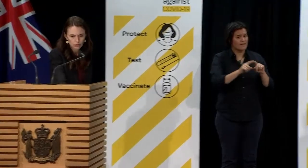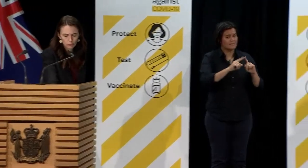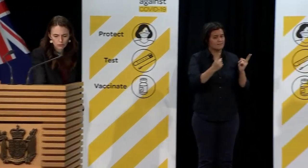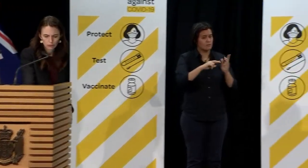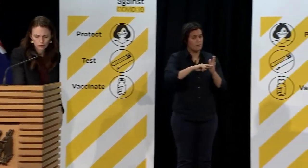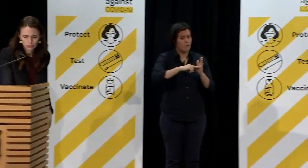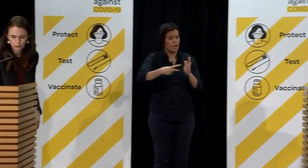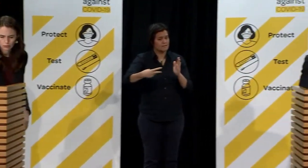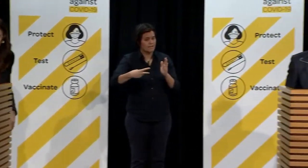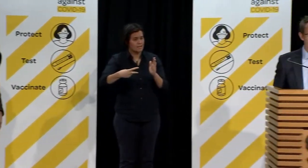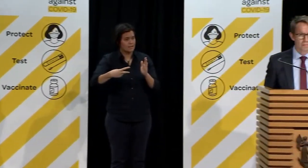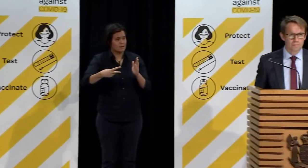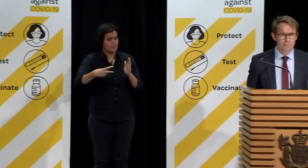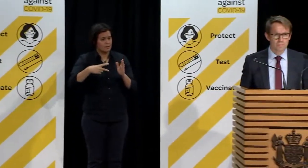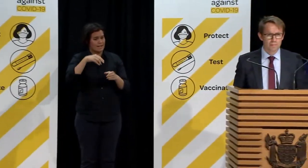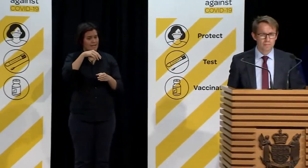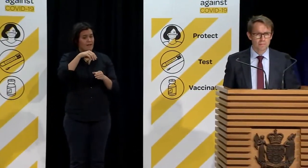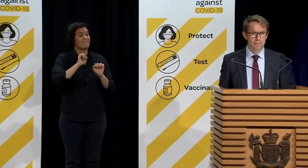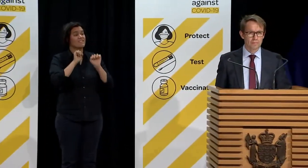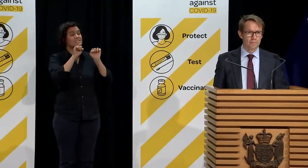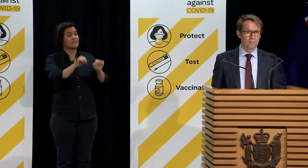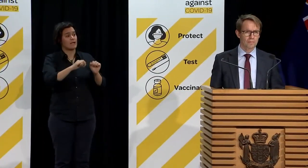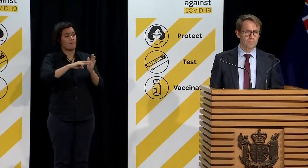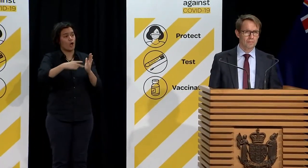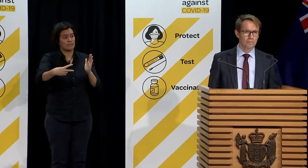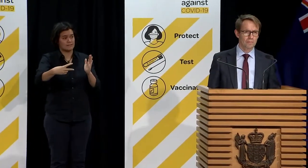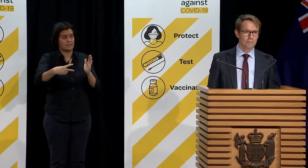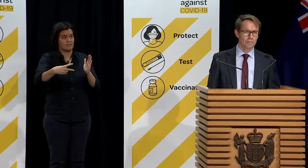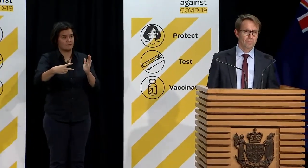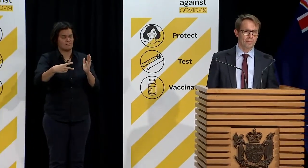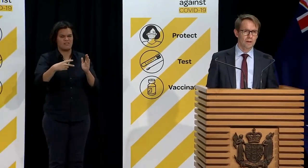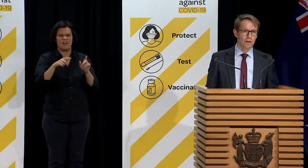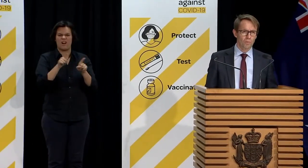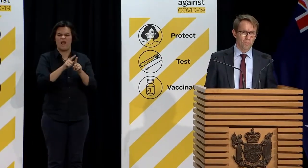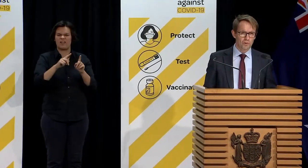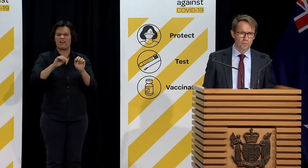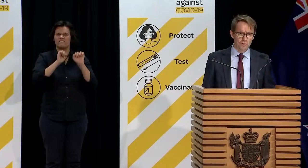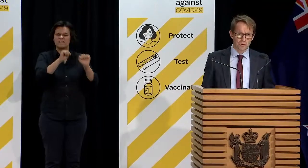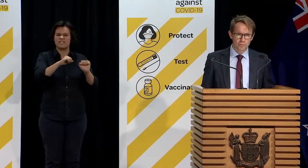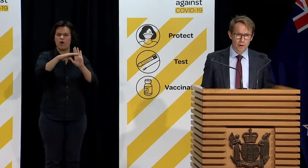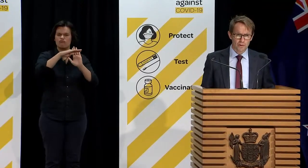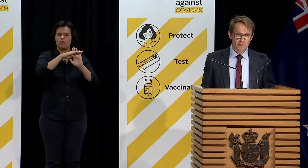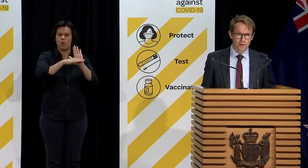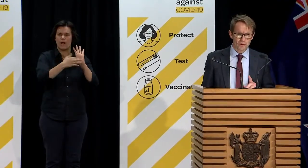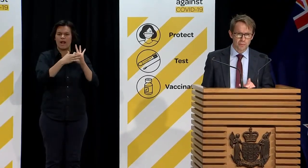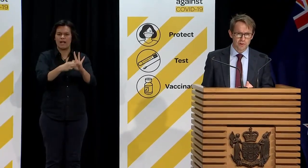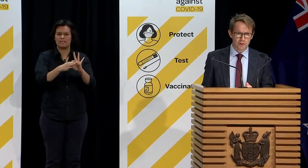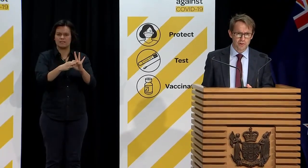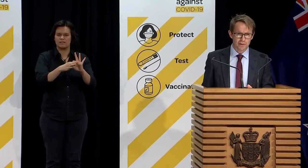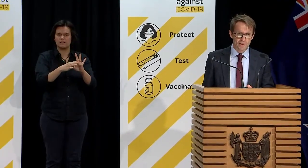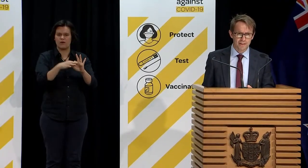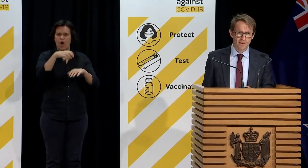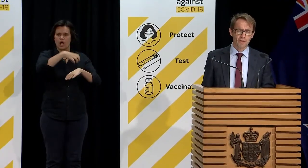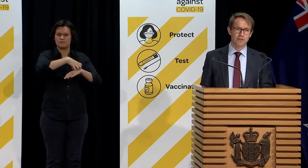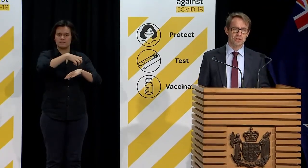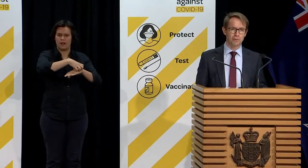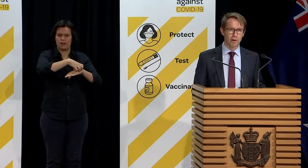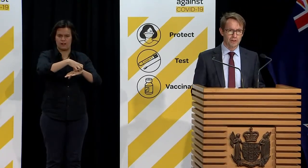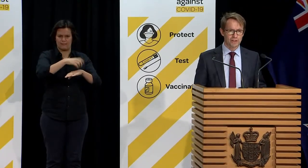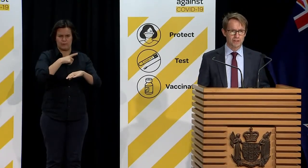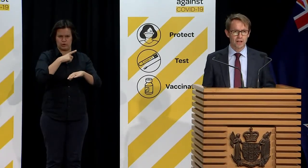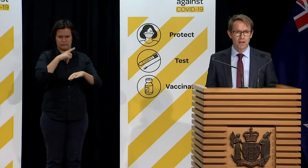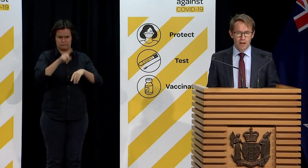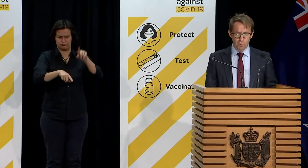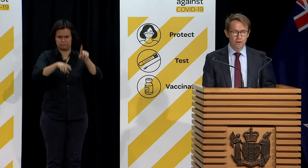place at any of our hospitals, if some of them are more strict than others? What sort of policies? Visitor policies.